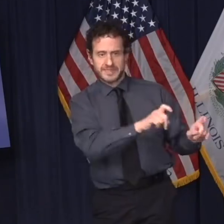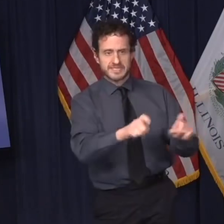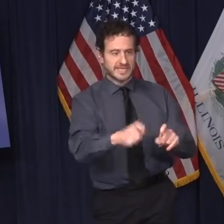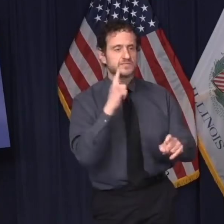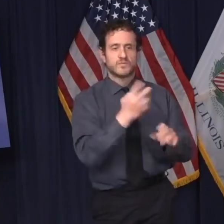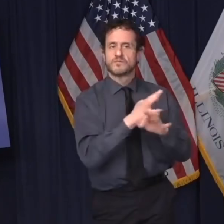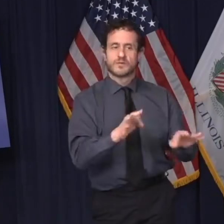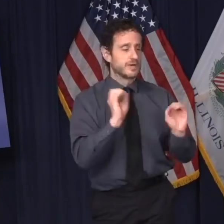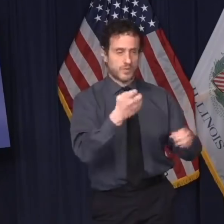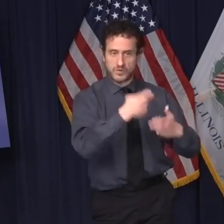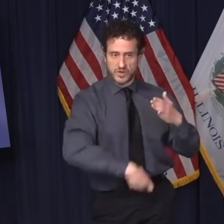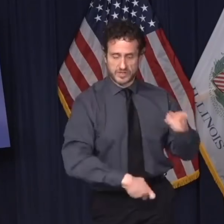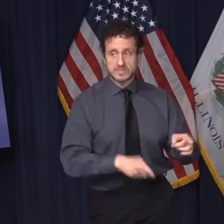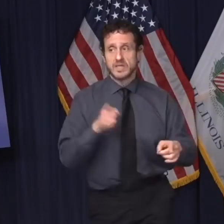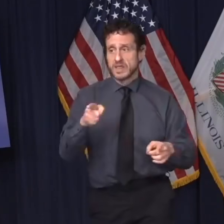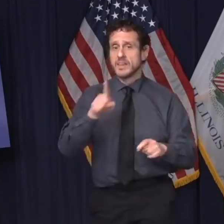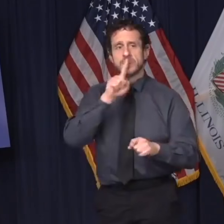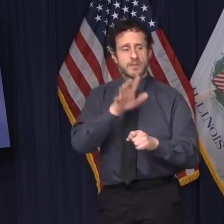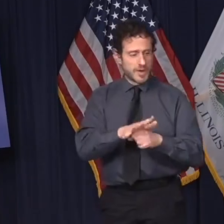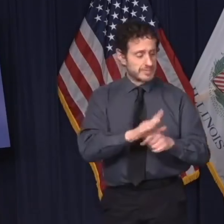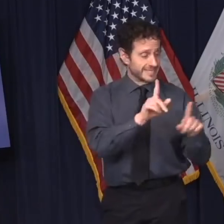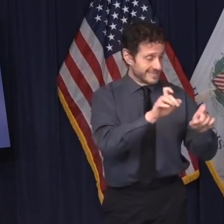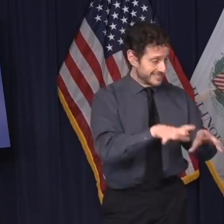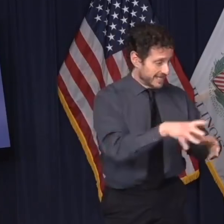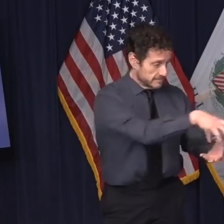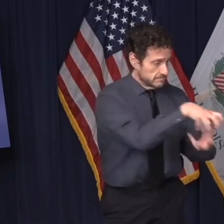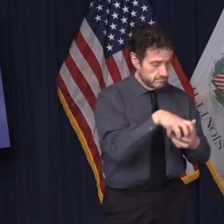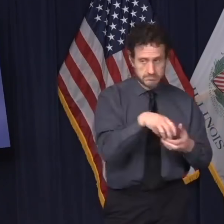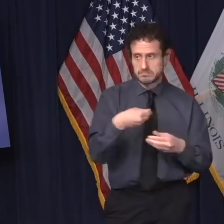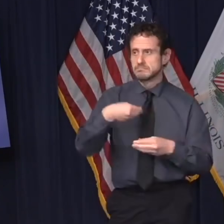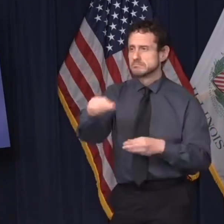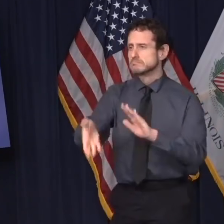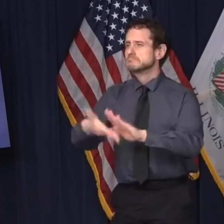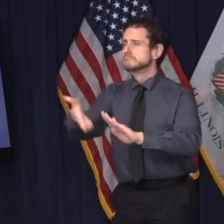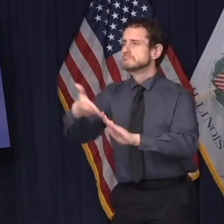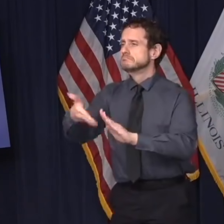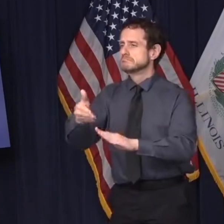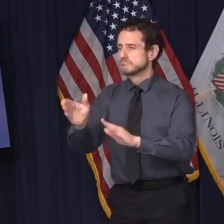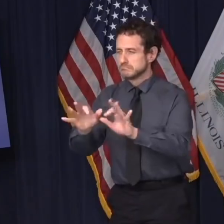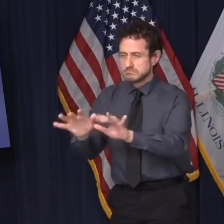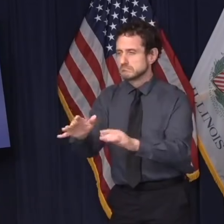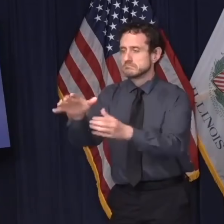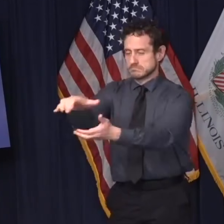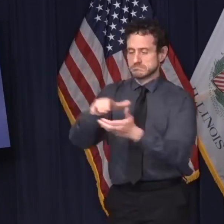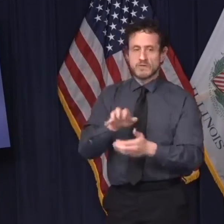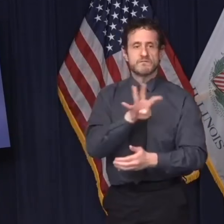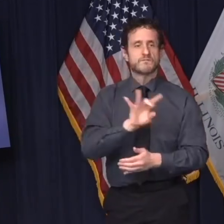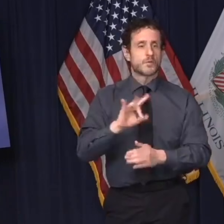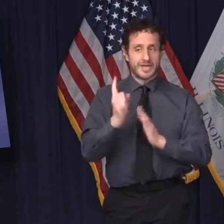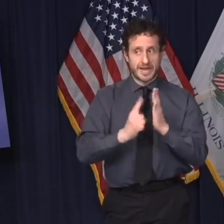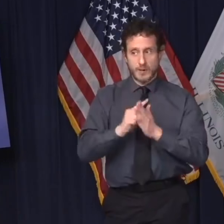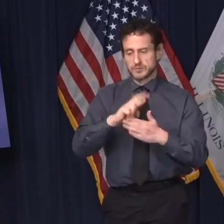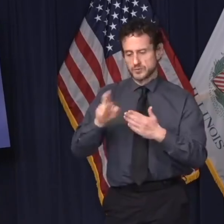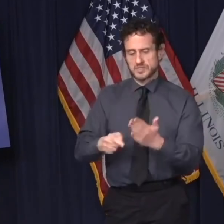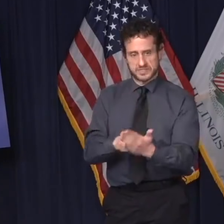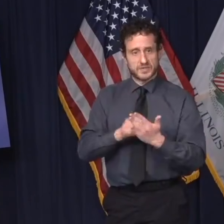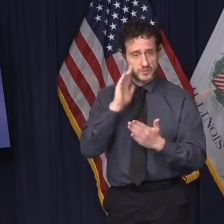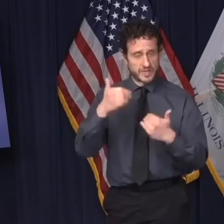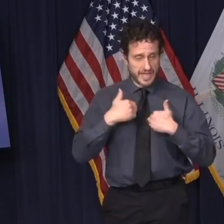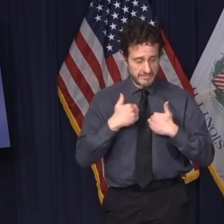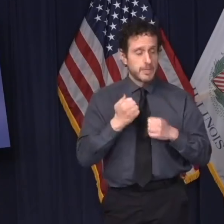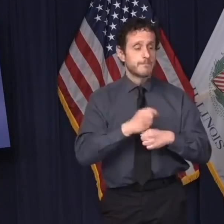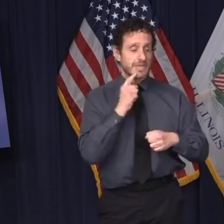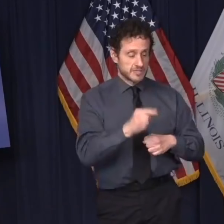to provide results in a 48-hour window, ensuring that IDPH local health departments and long-term